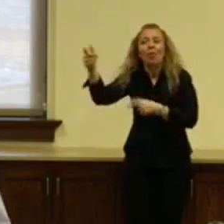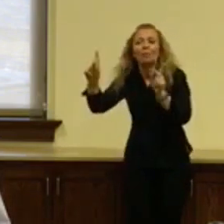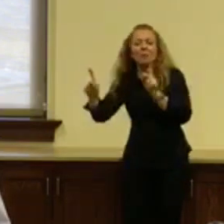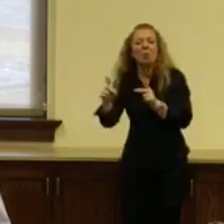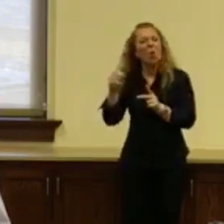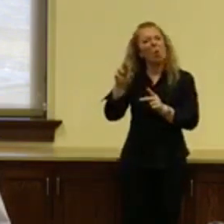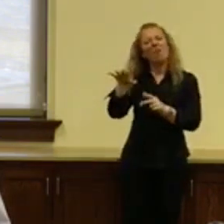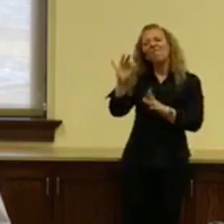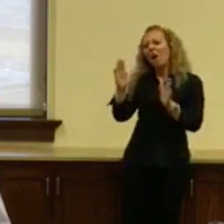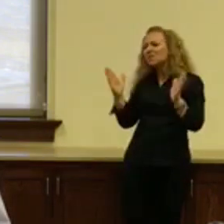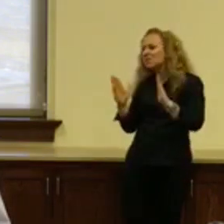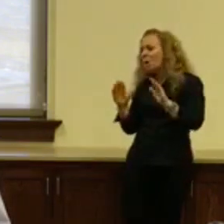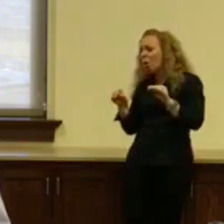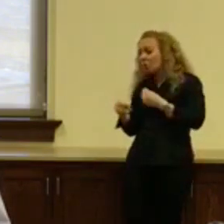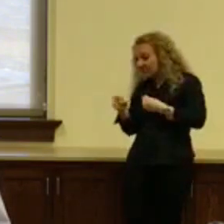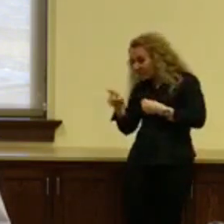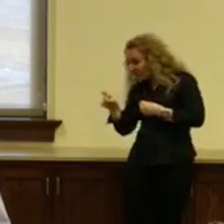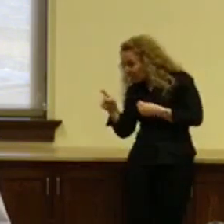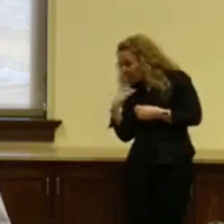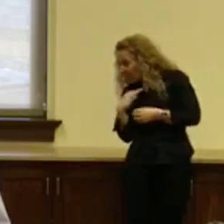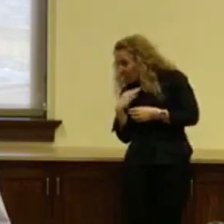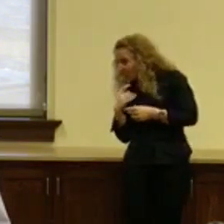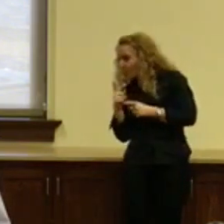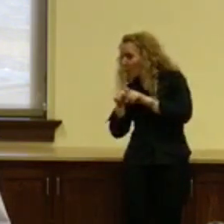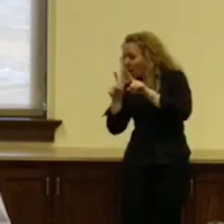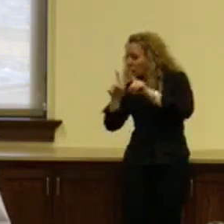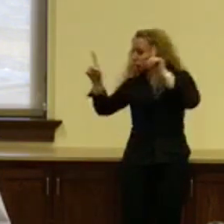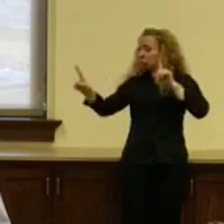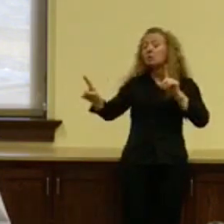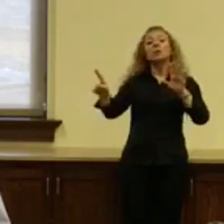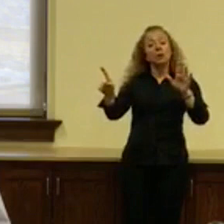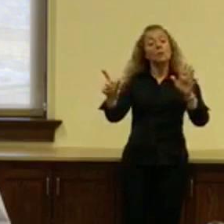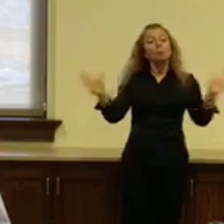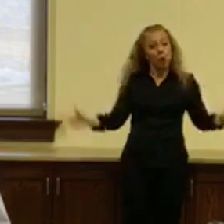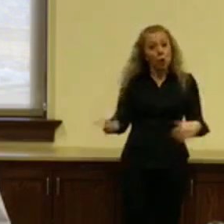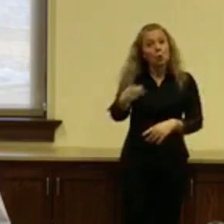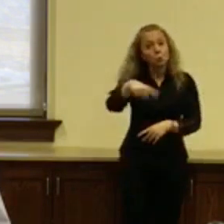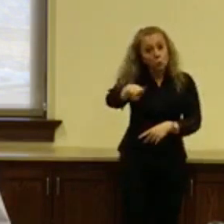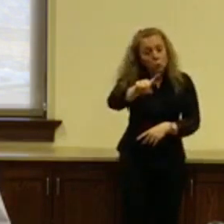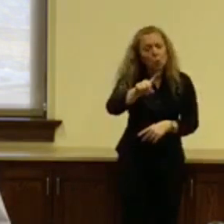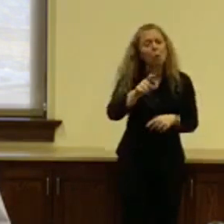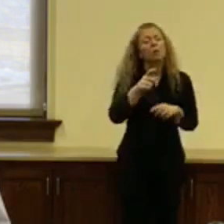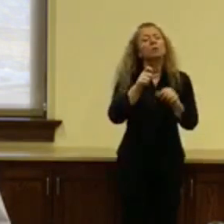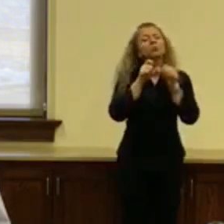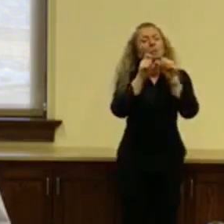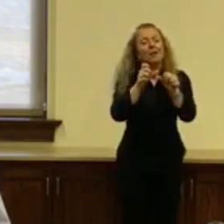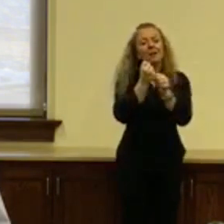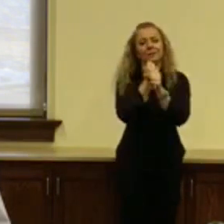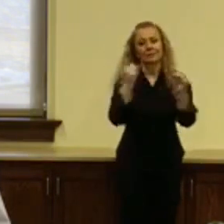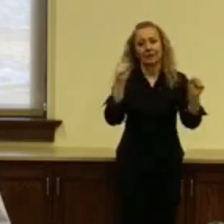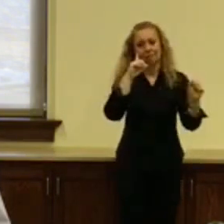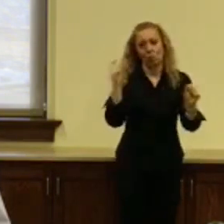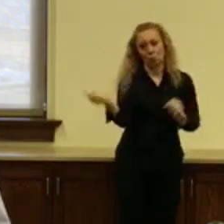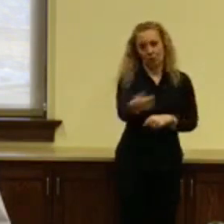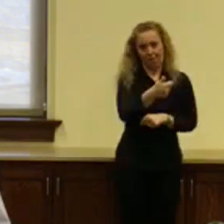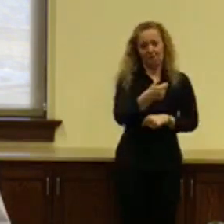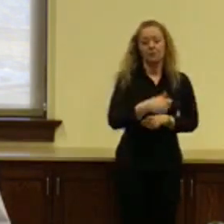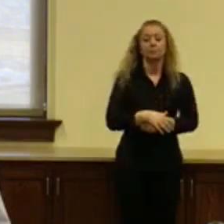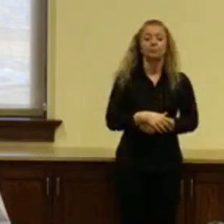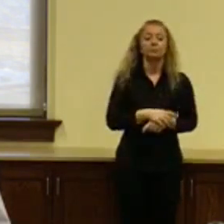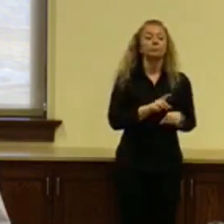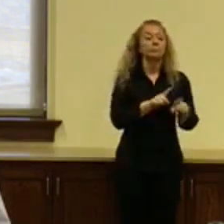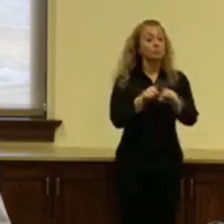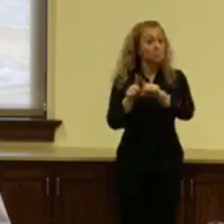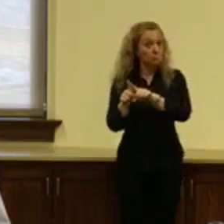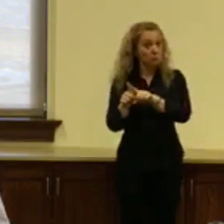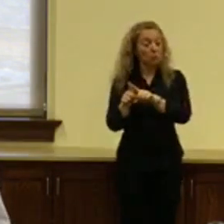are small, in small groups. We want people who volunteer to stay safe. Another way to help us